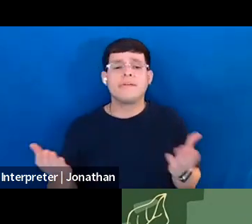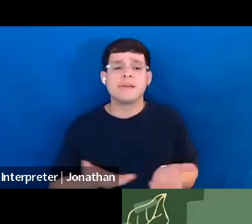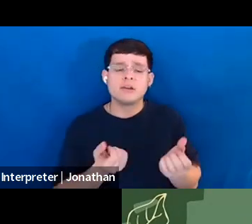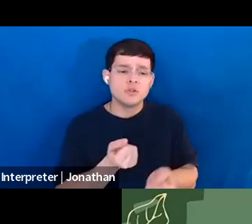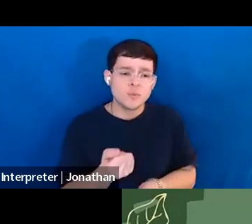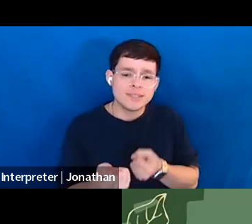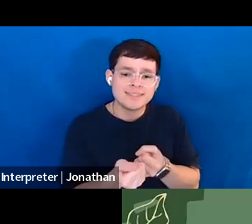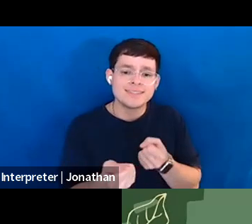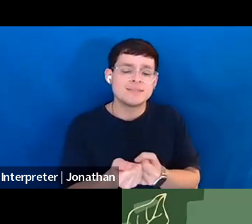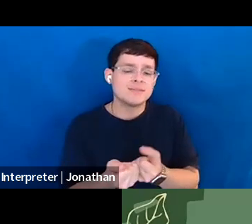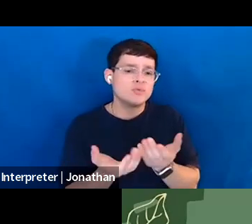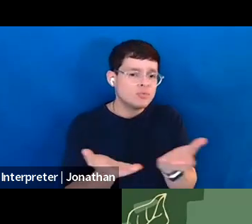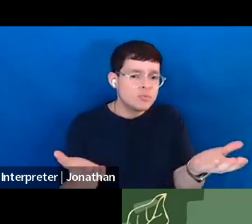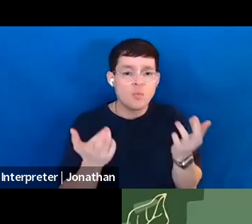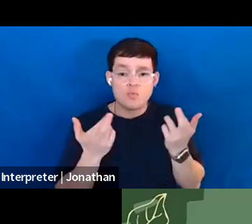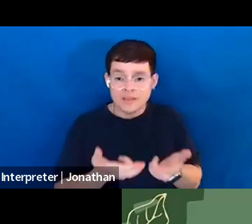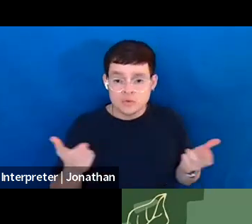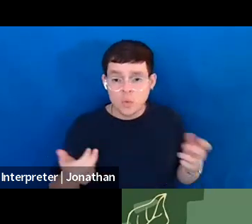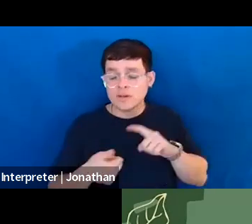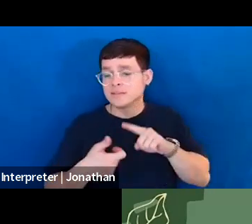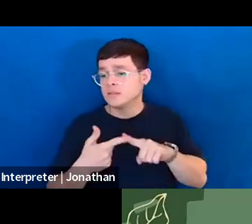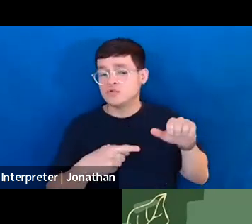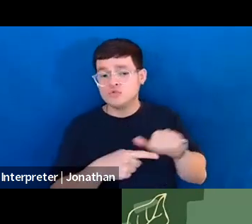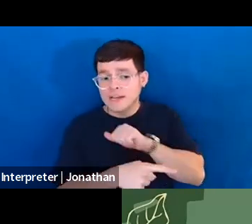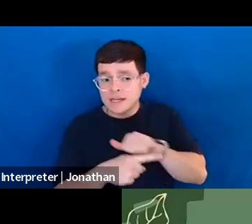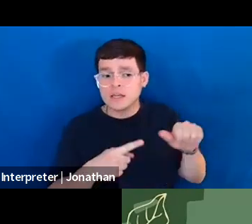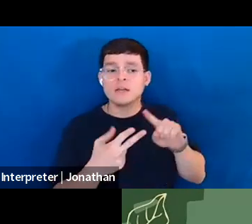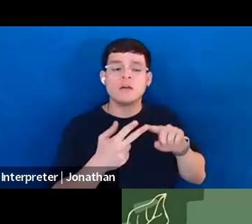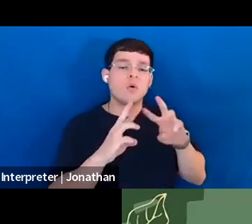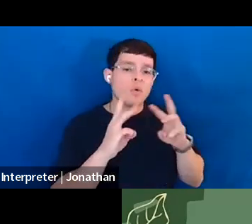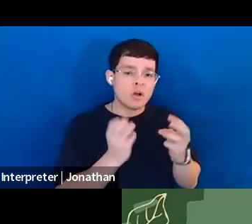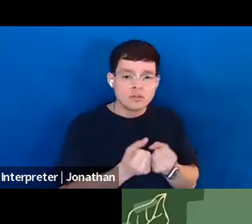with resources, trainings, workshops,